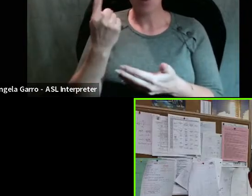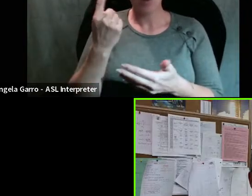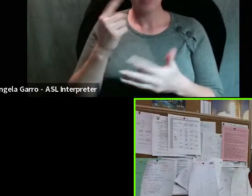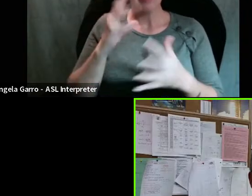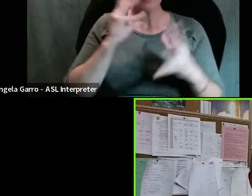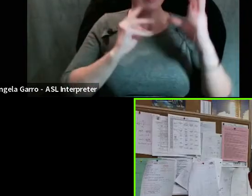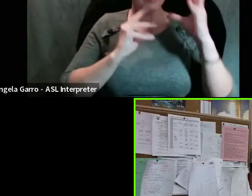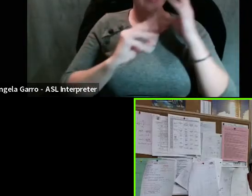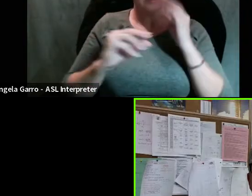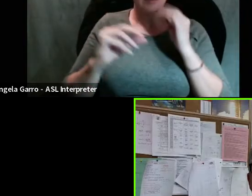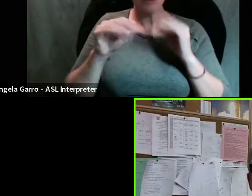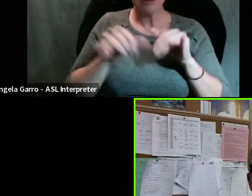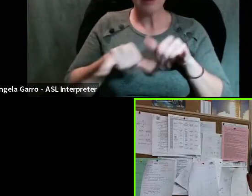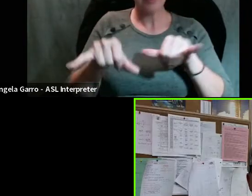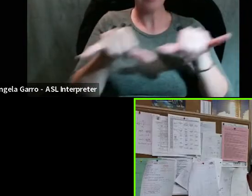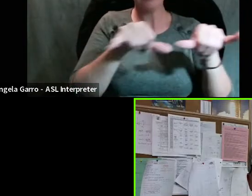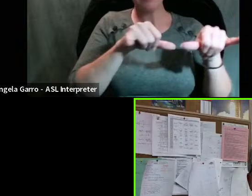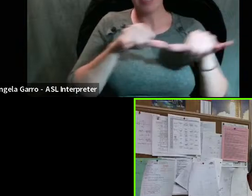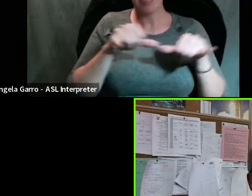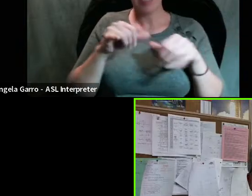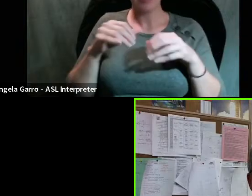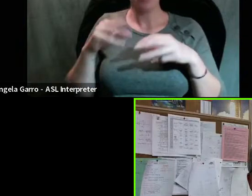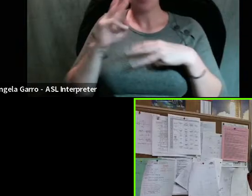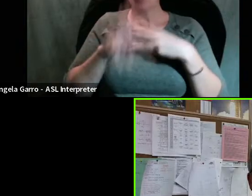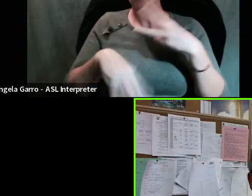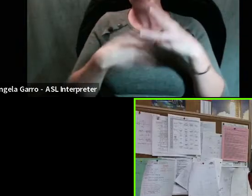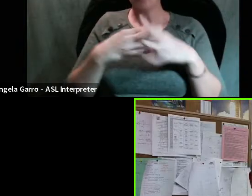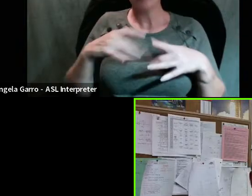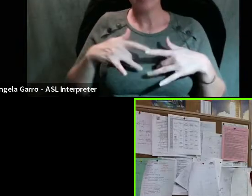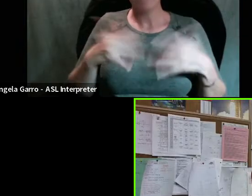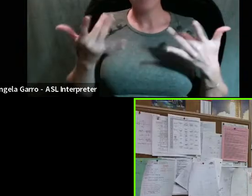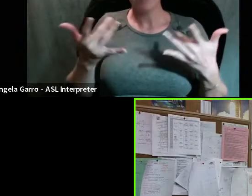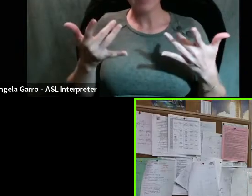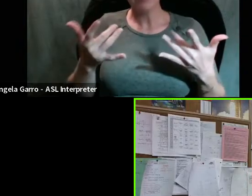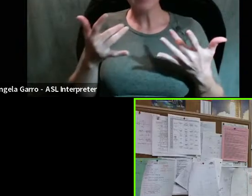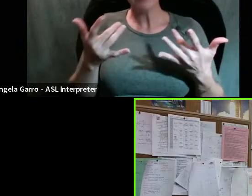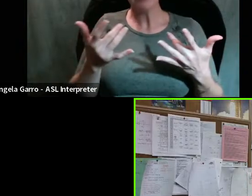experiencing the same world events that